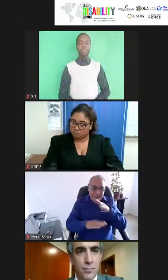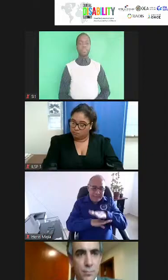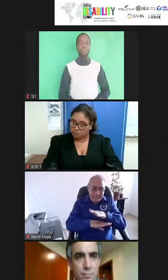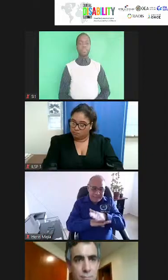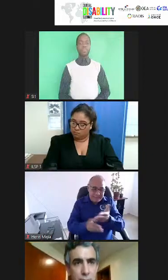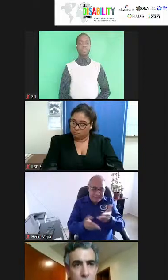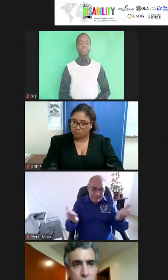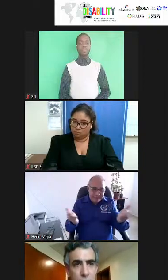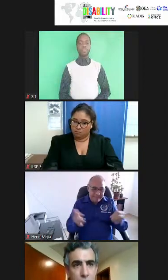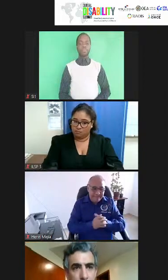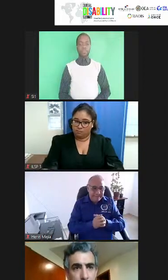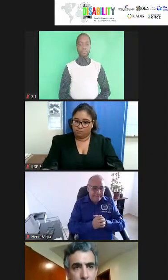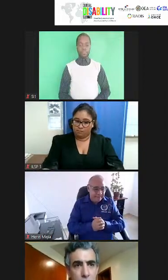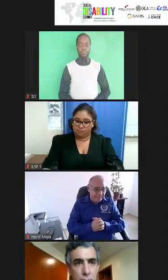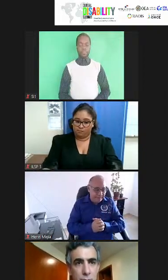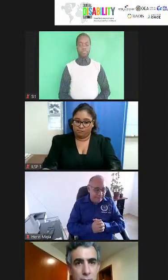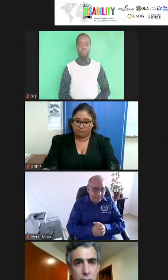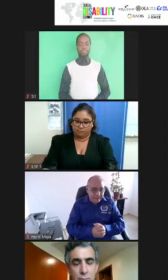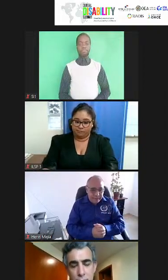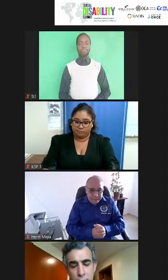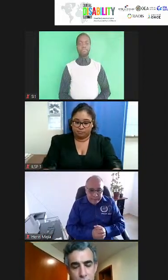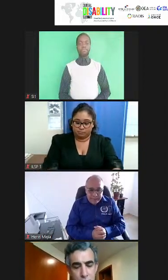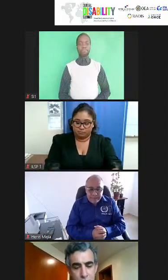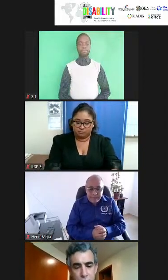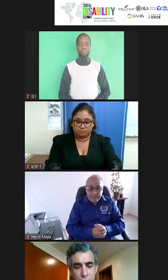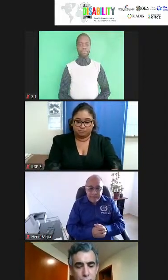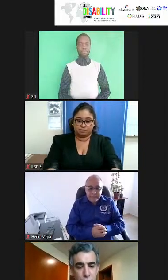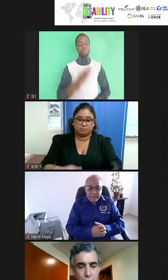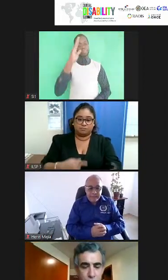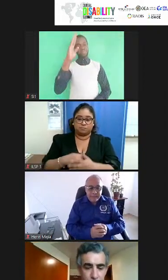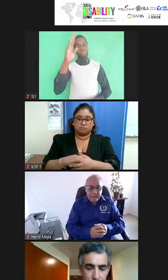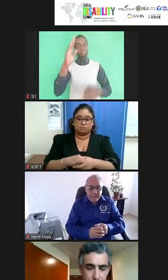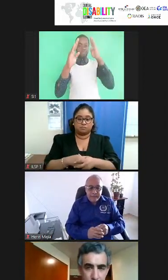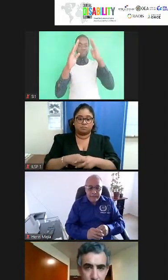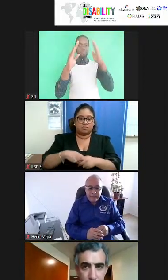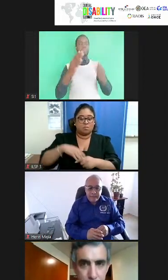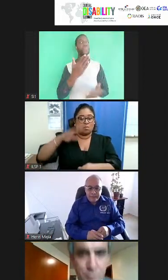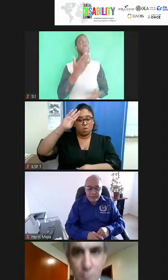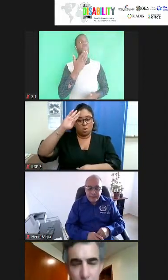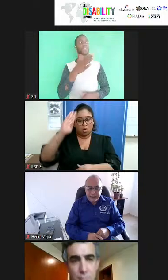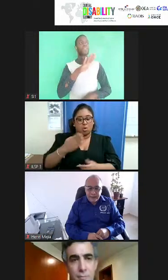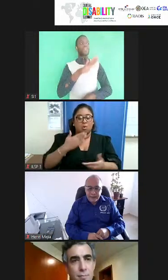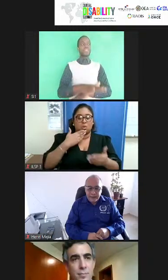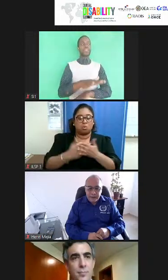hola buenas tardes todas